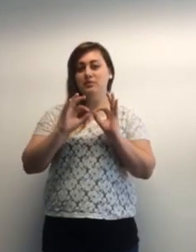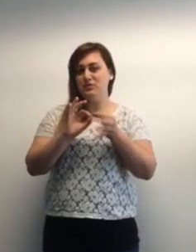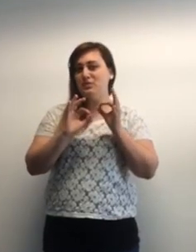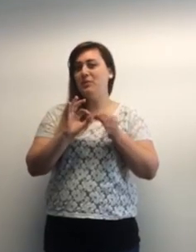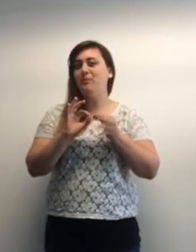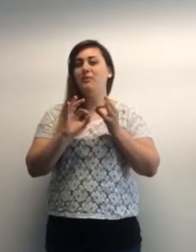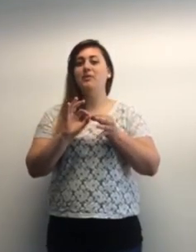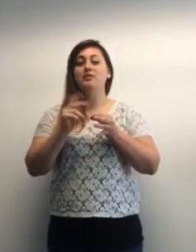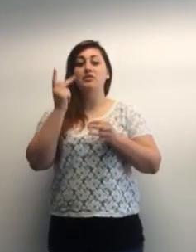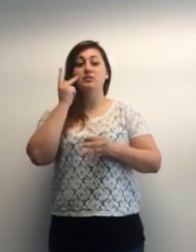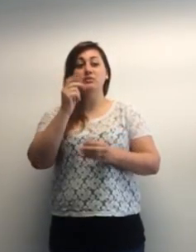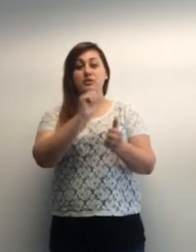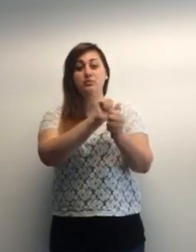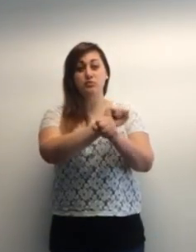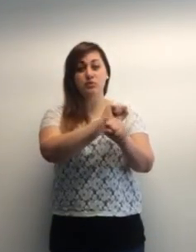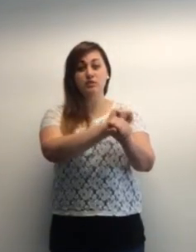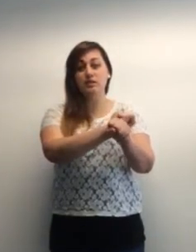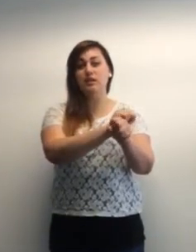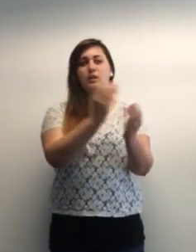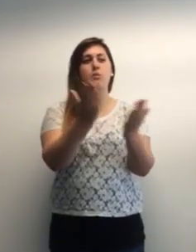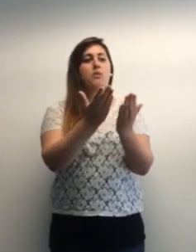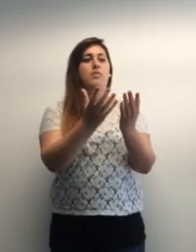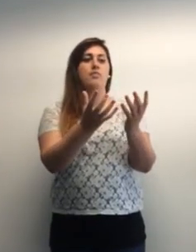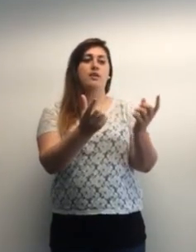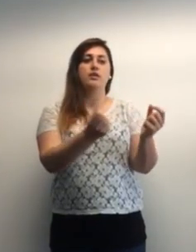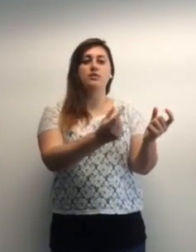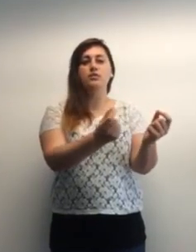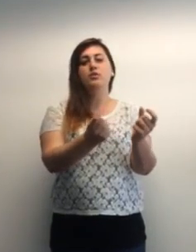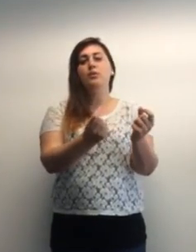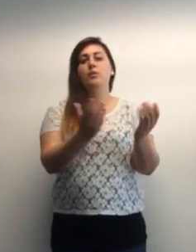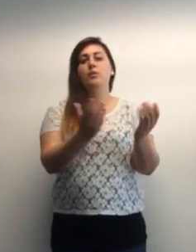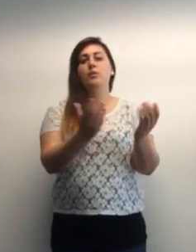Basically, before you graduate from the program. Okay? So there's been some research done,